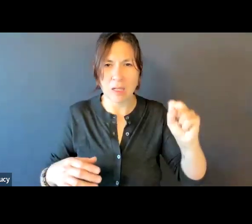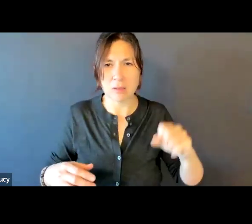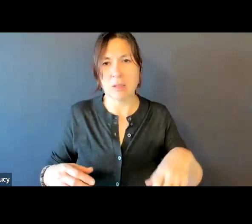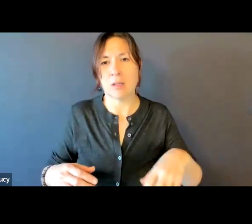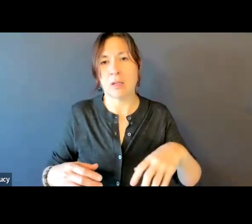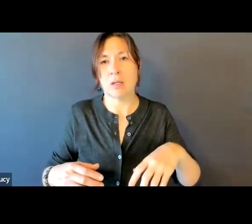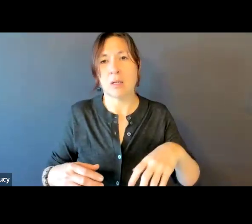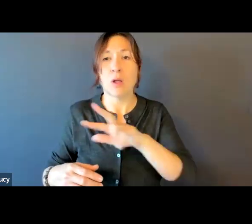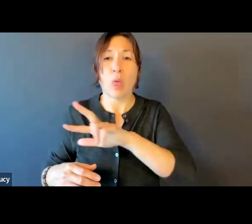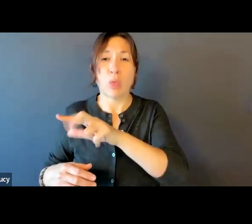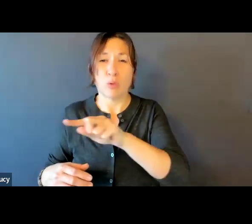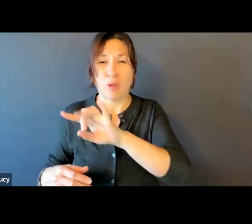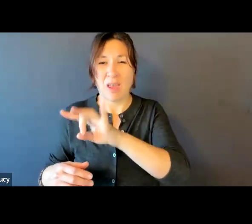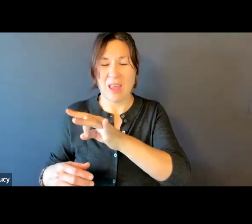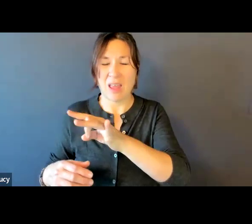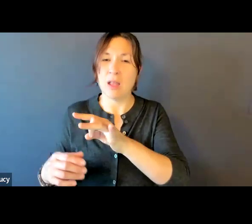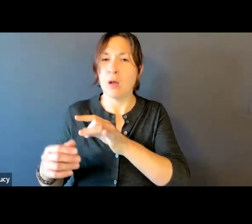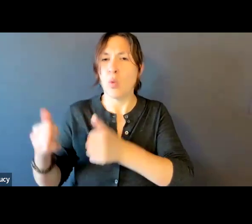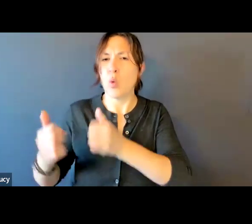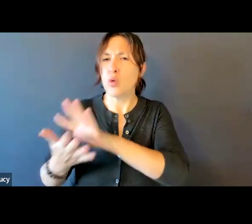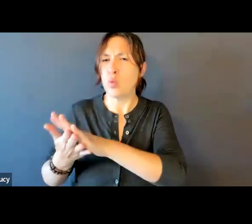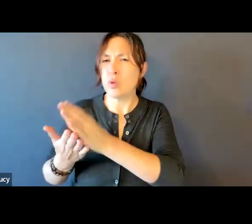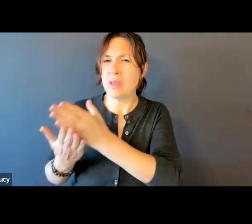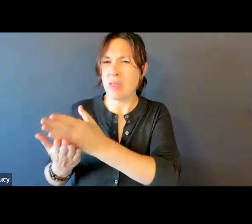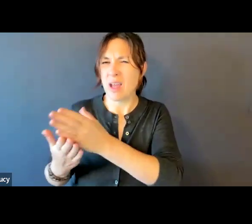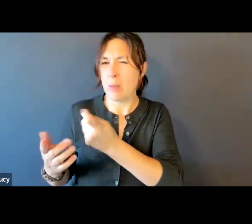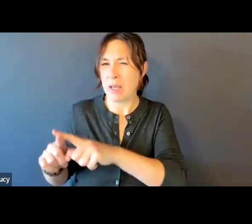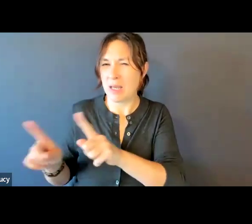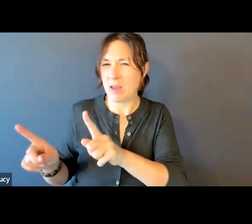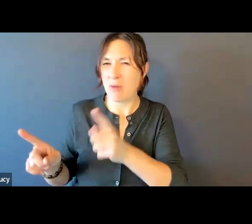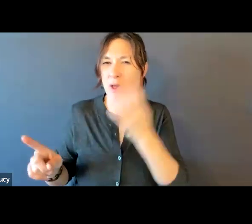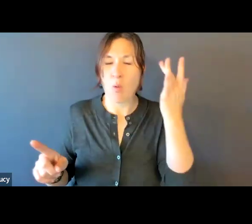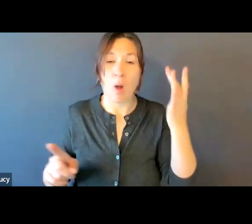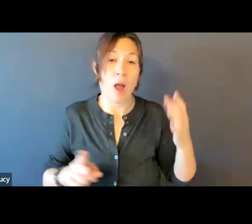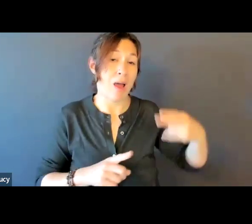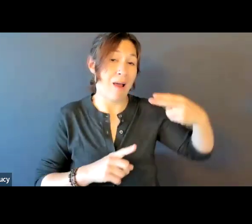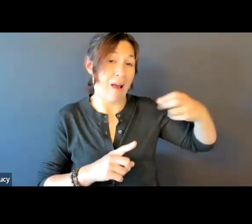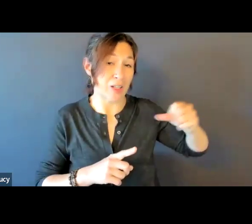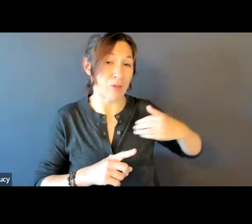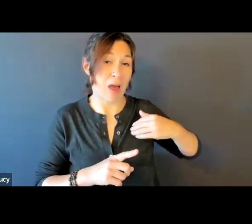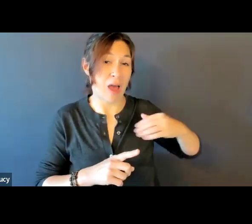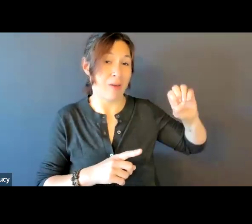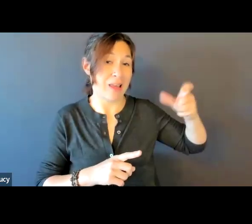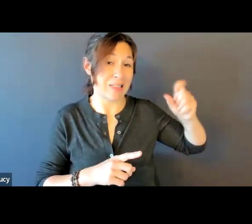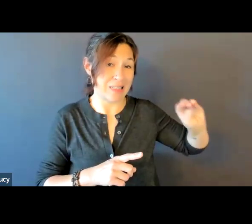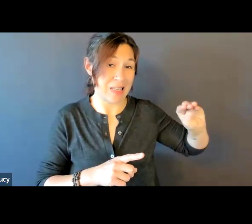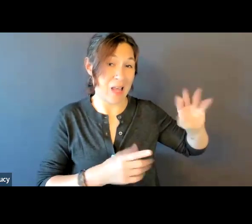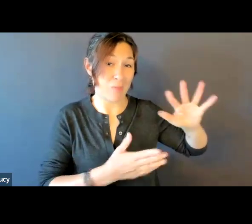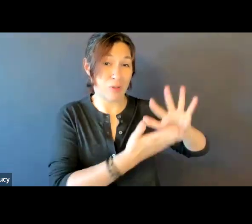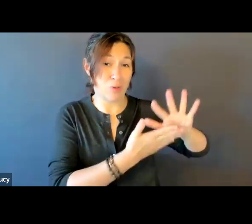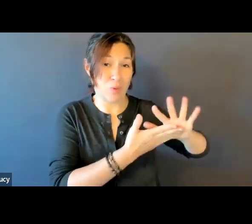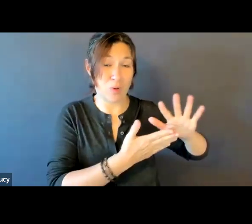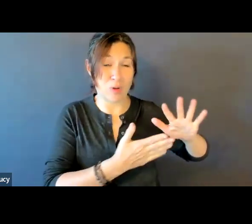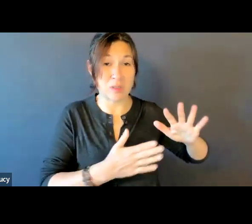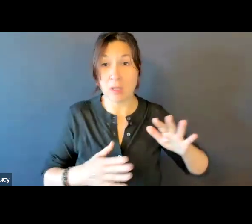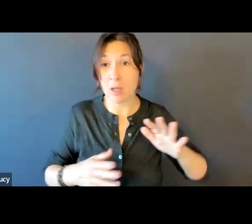3 to 8 and high schools because we have very large exam schools that have taken students from the 3 to 8 schools and